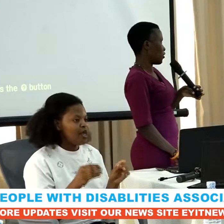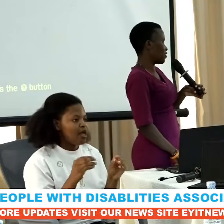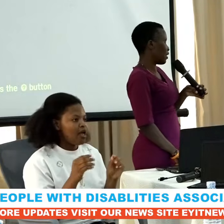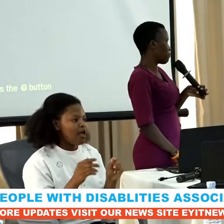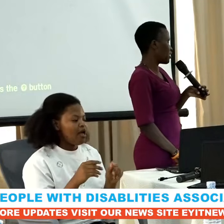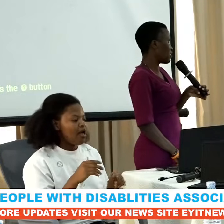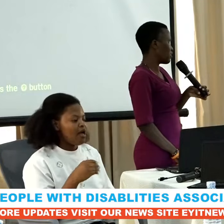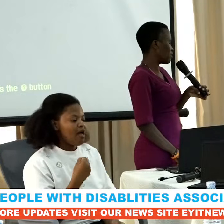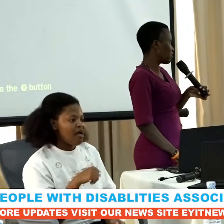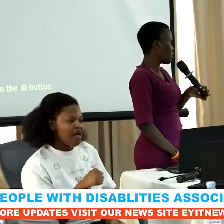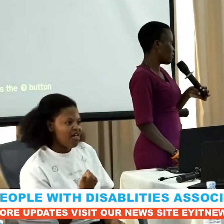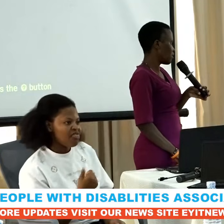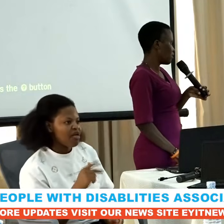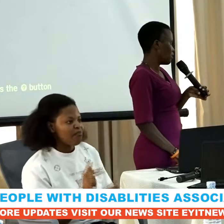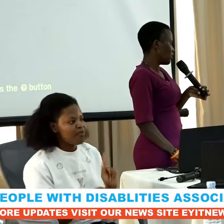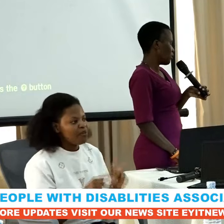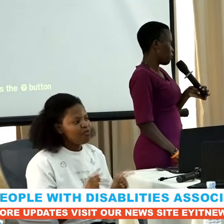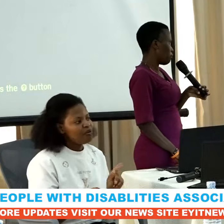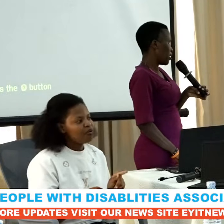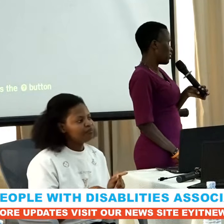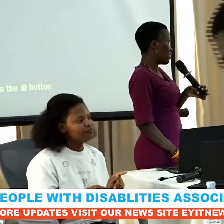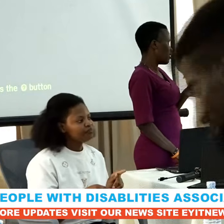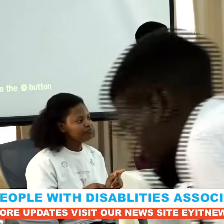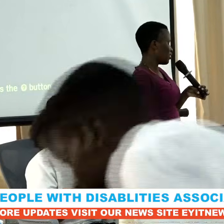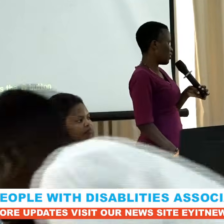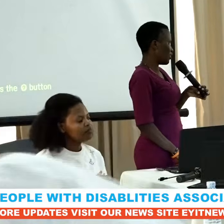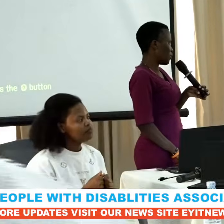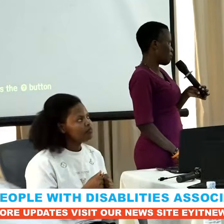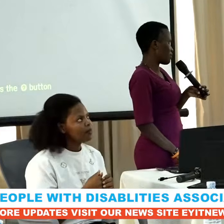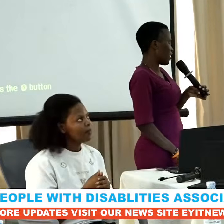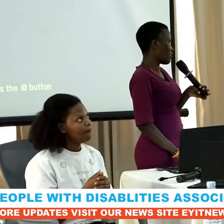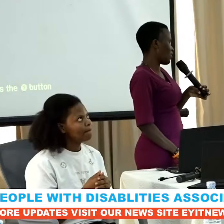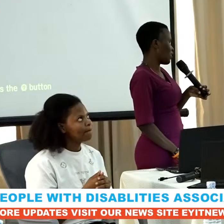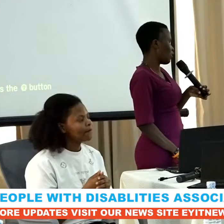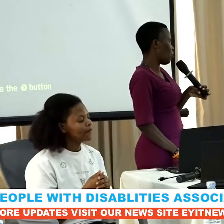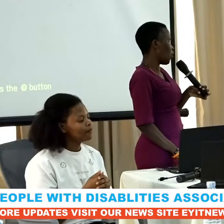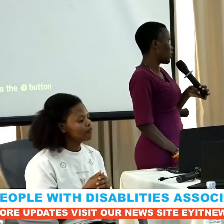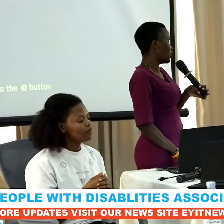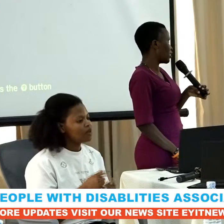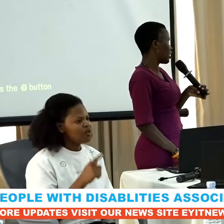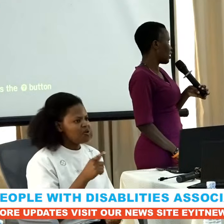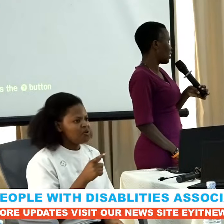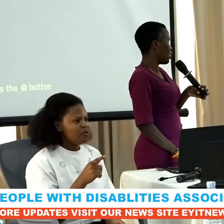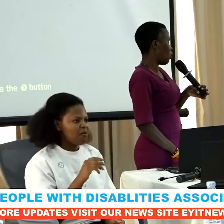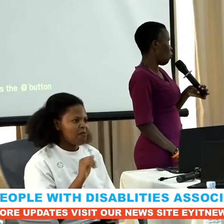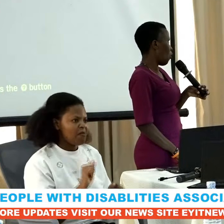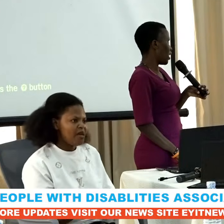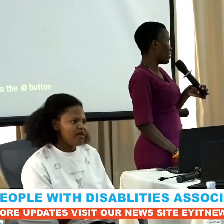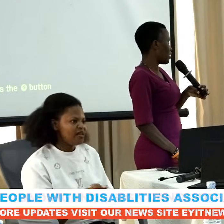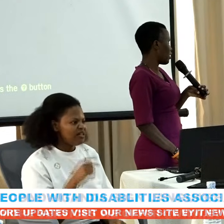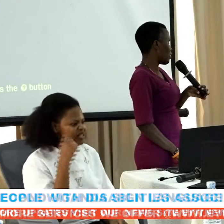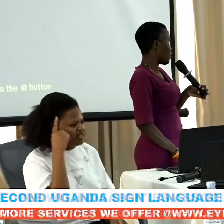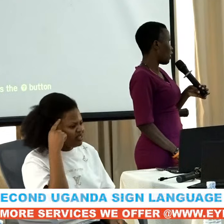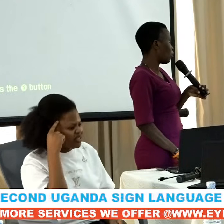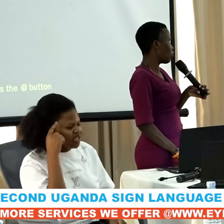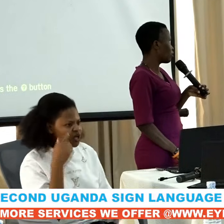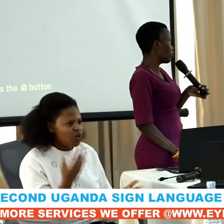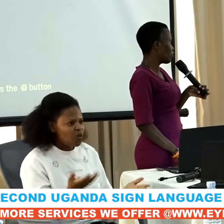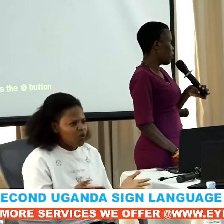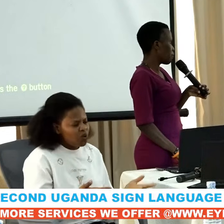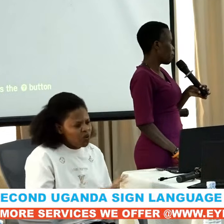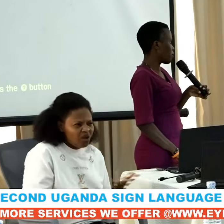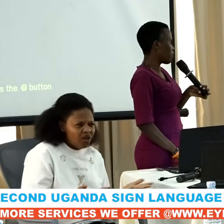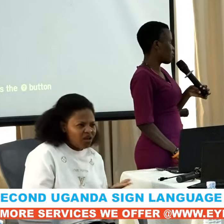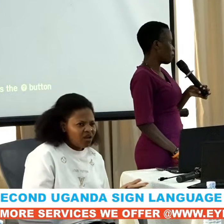with disabilities. You may start thinking or wondering why they are